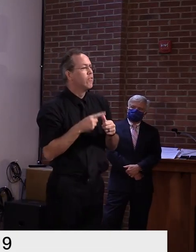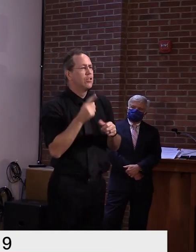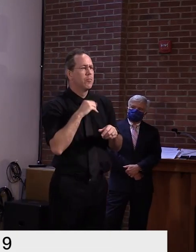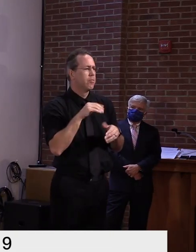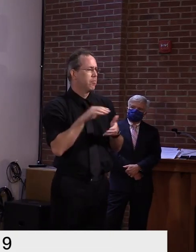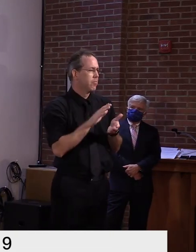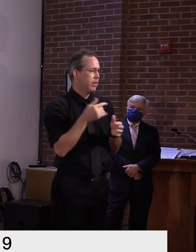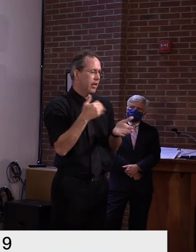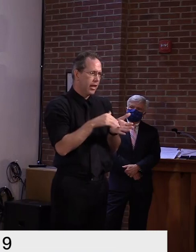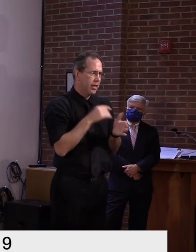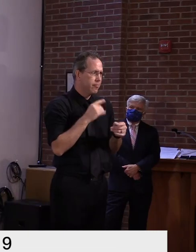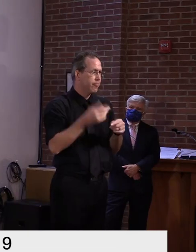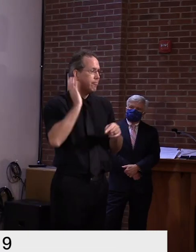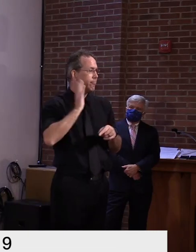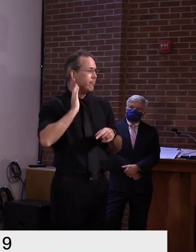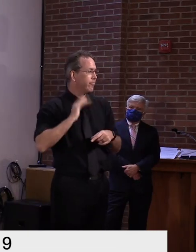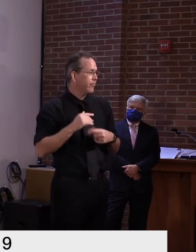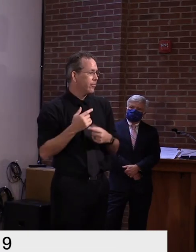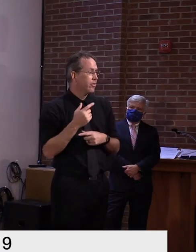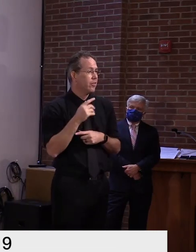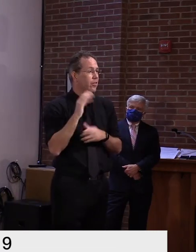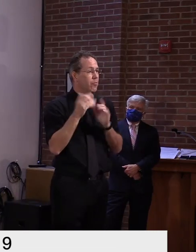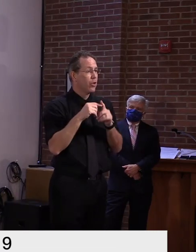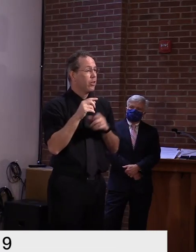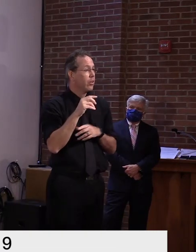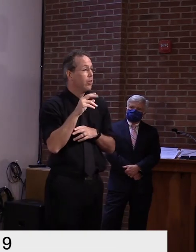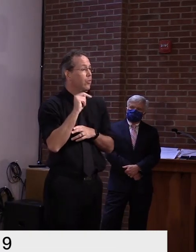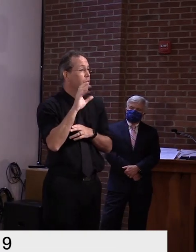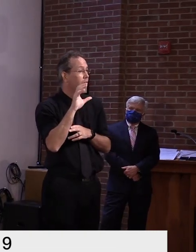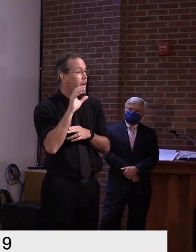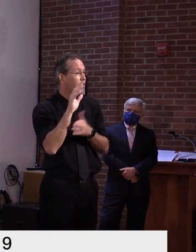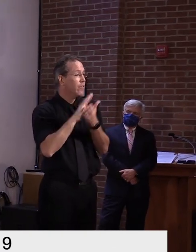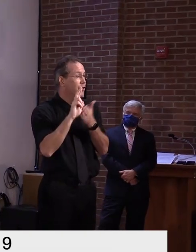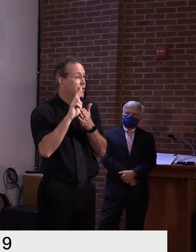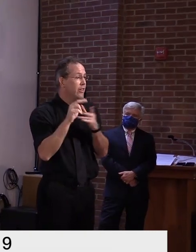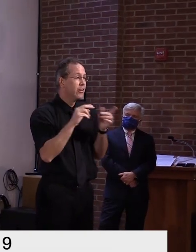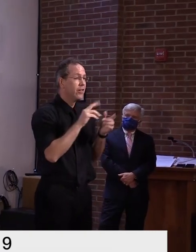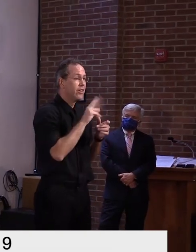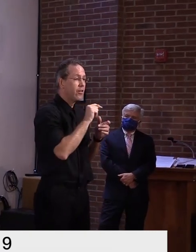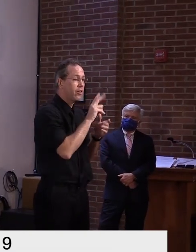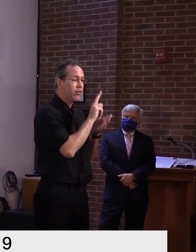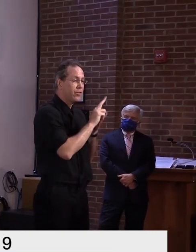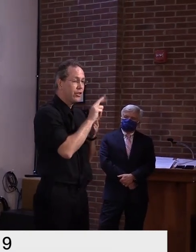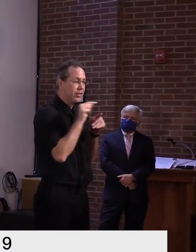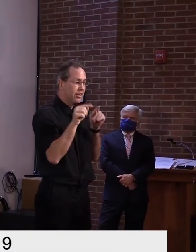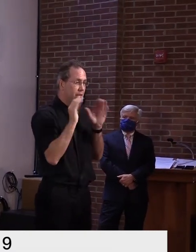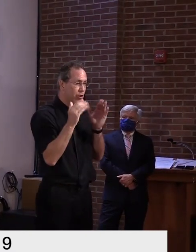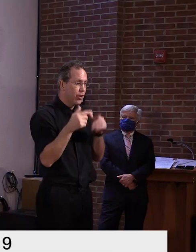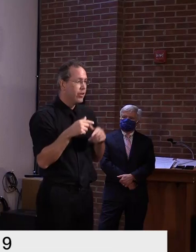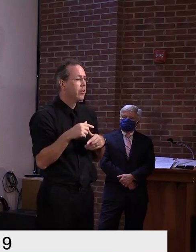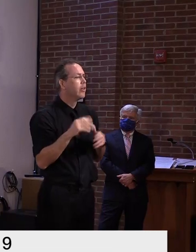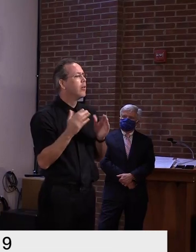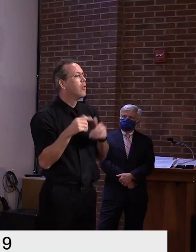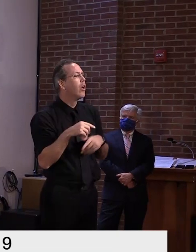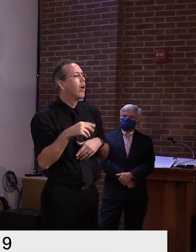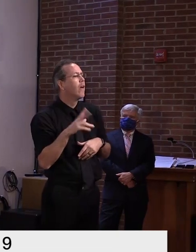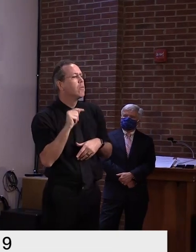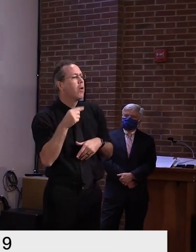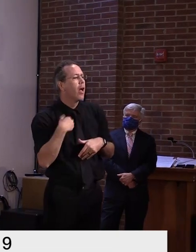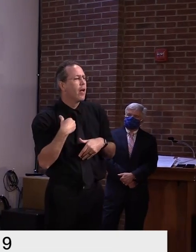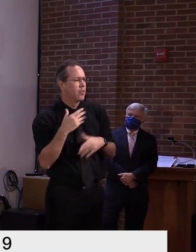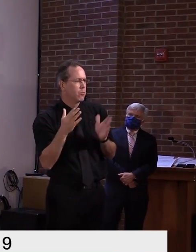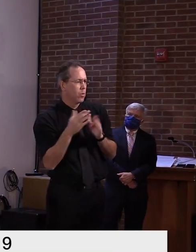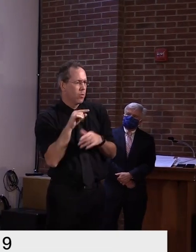Let's put up our percent positivity rate as 0.7% for sake of argument, a nice in-between